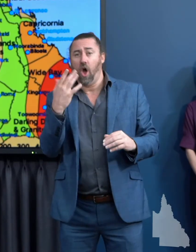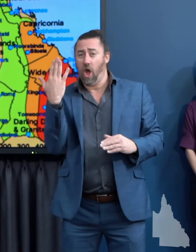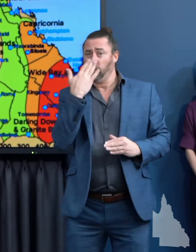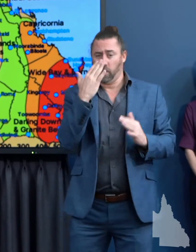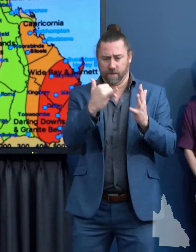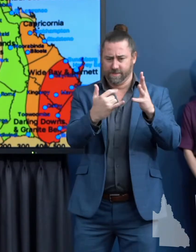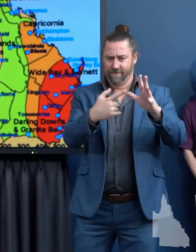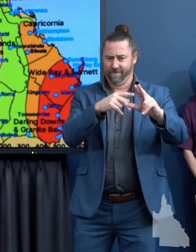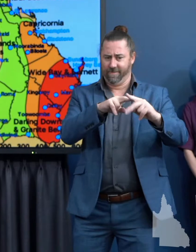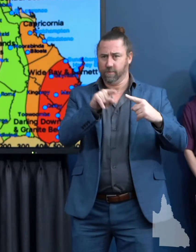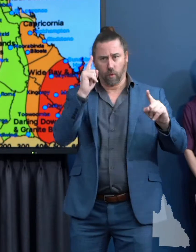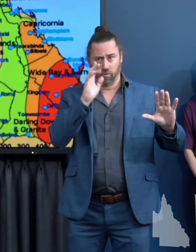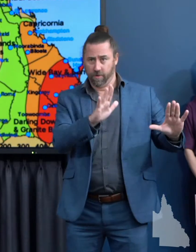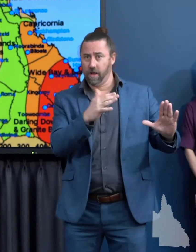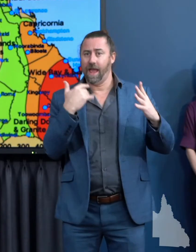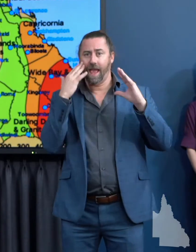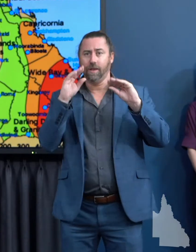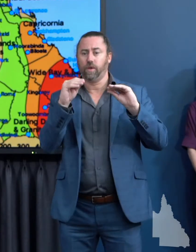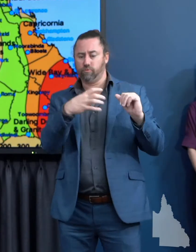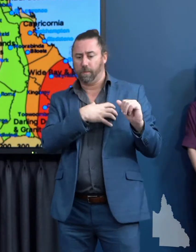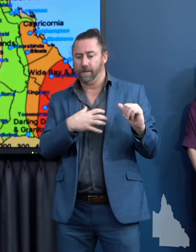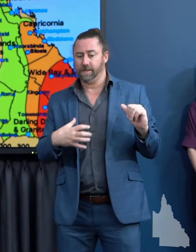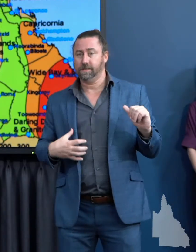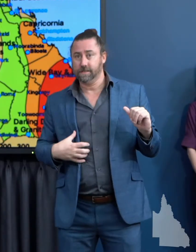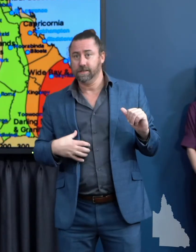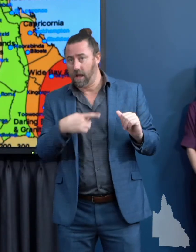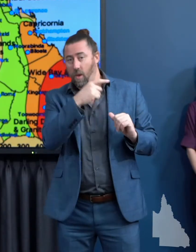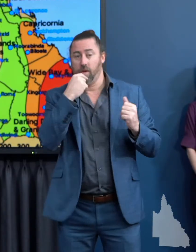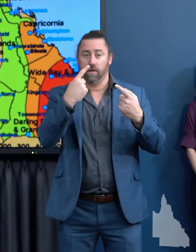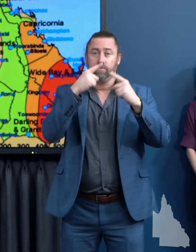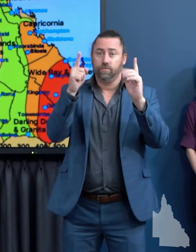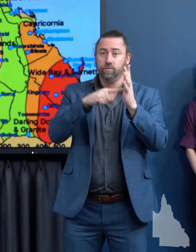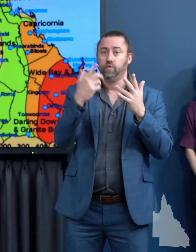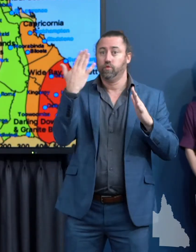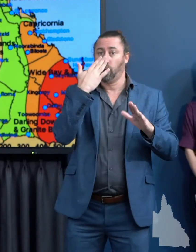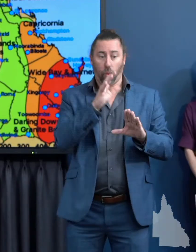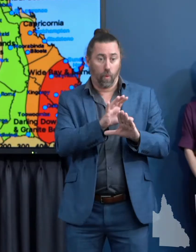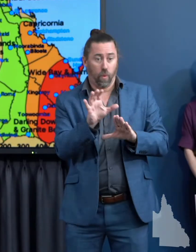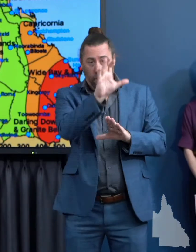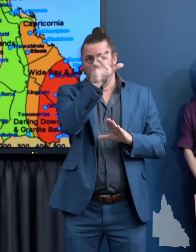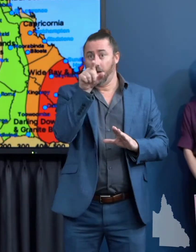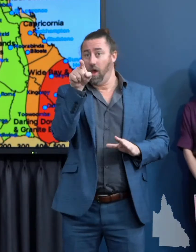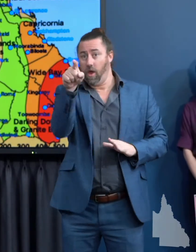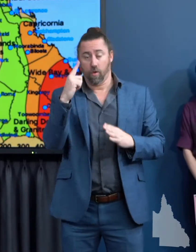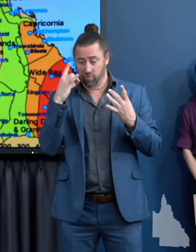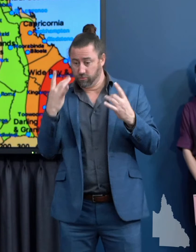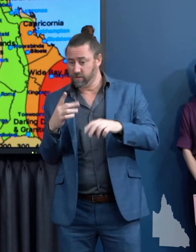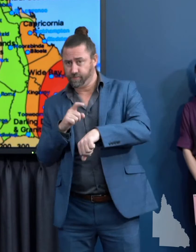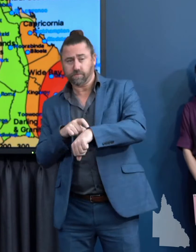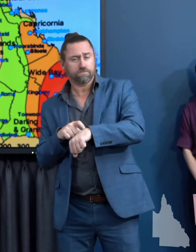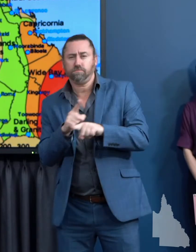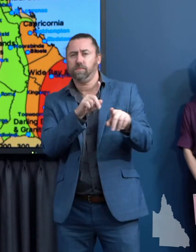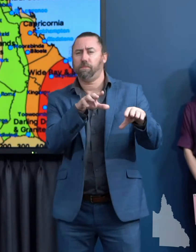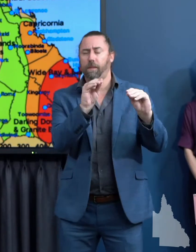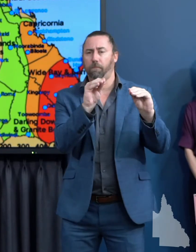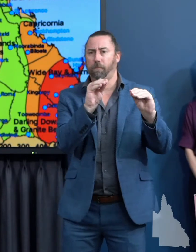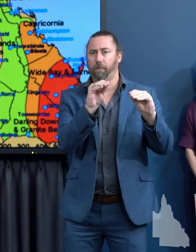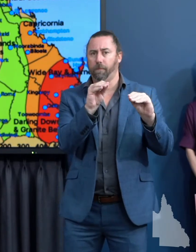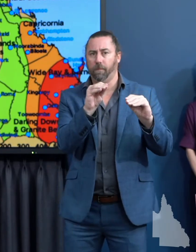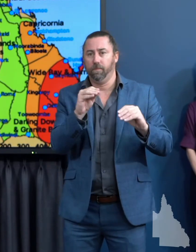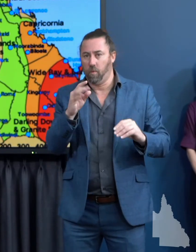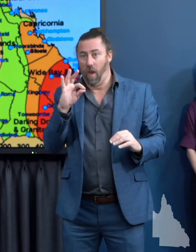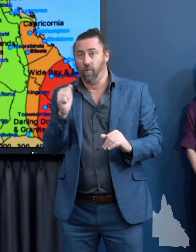them. We've just had a meeting with the Education Minister. They're sending out this information to the schools as we speak. Secondly, we are